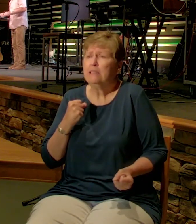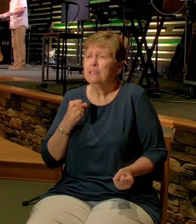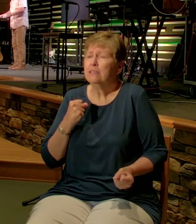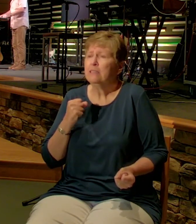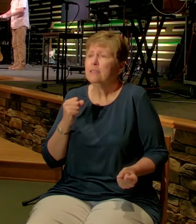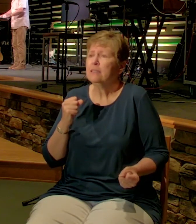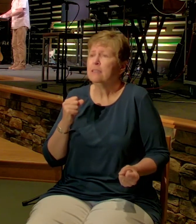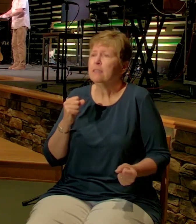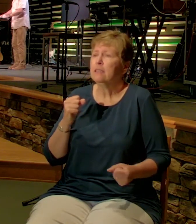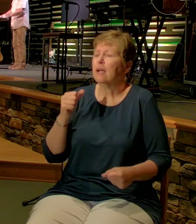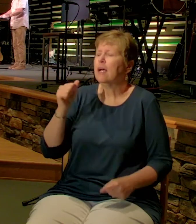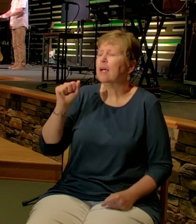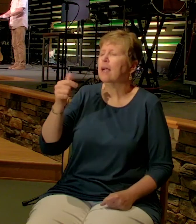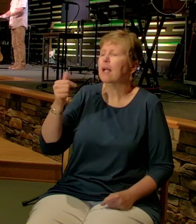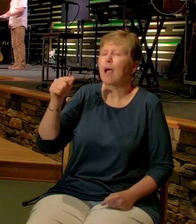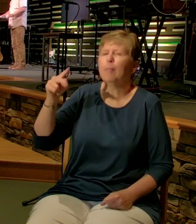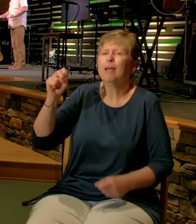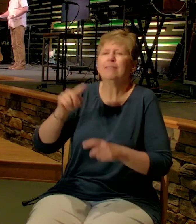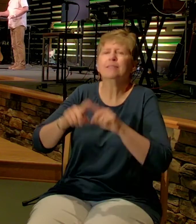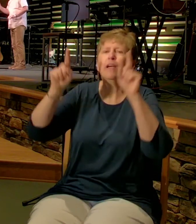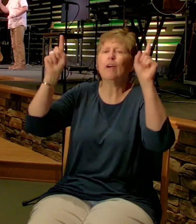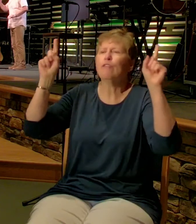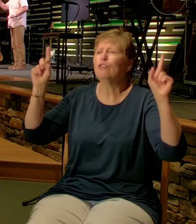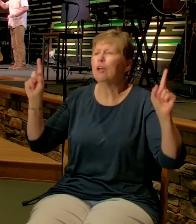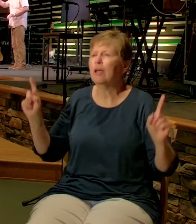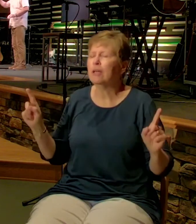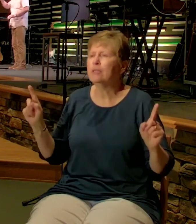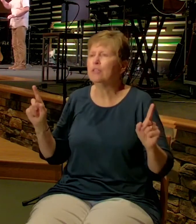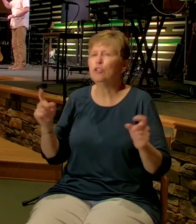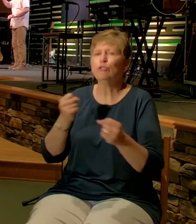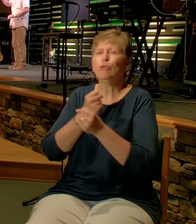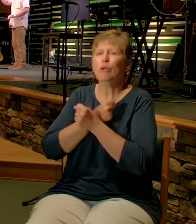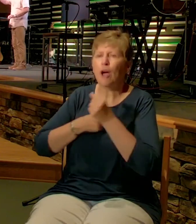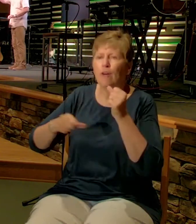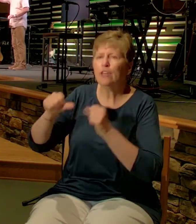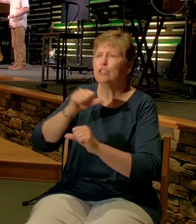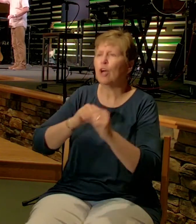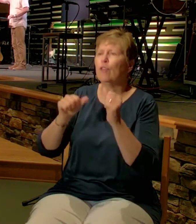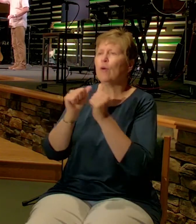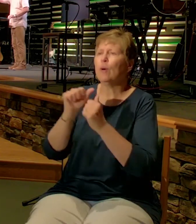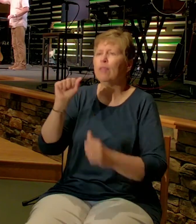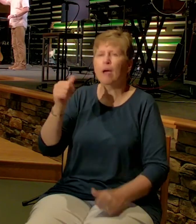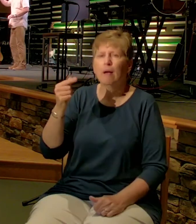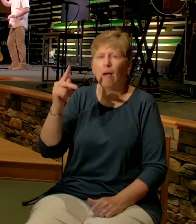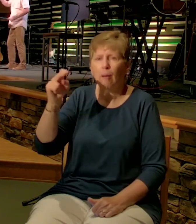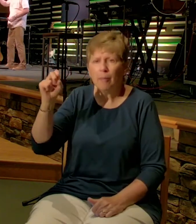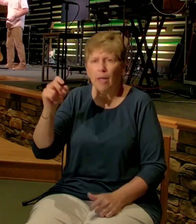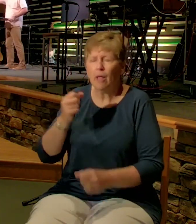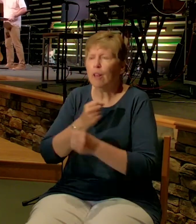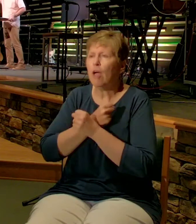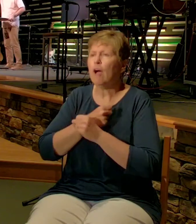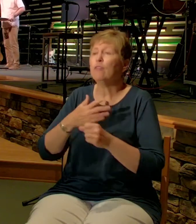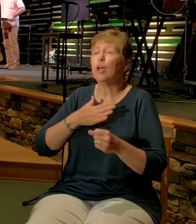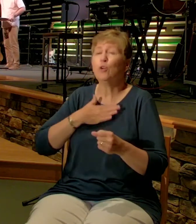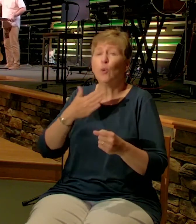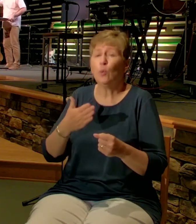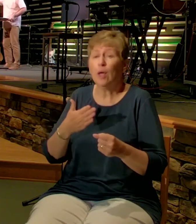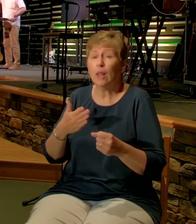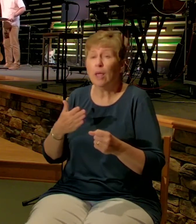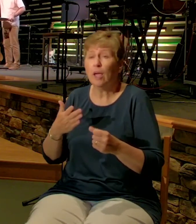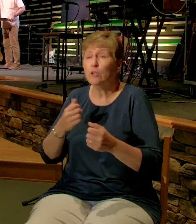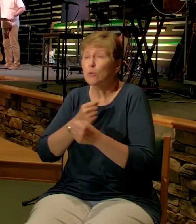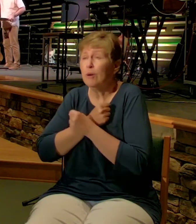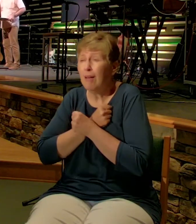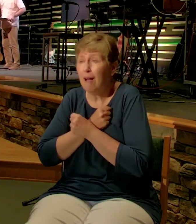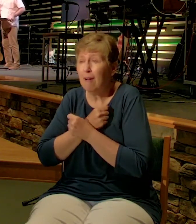Agape is far different. When you love one another with an agape love, and you're willing even to go out on the limb, and even when they